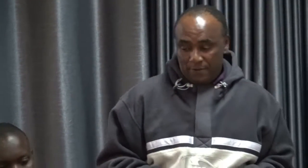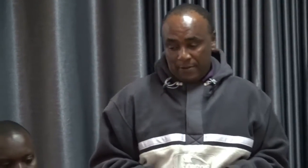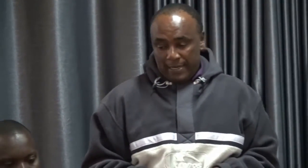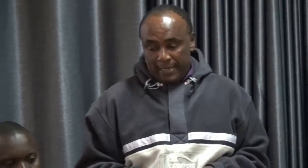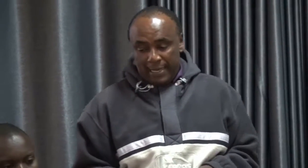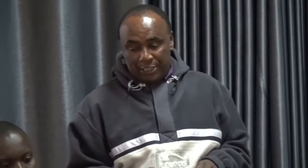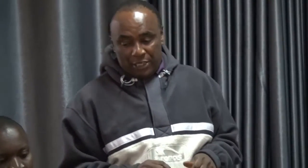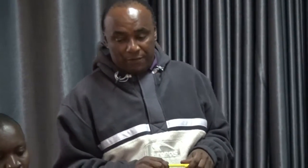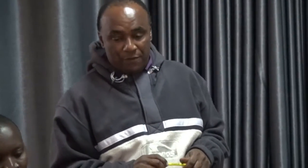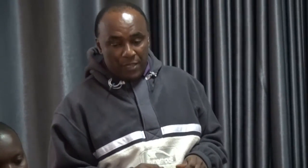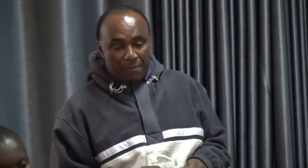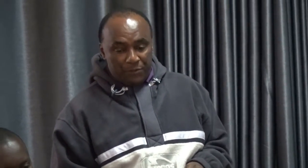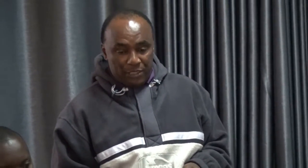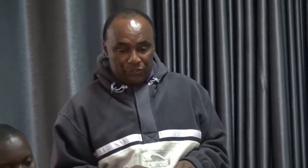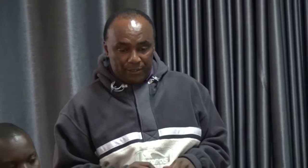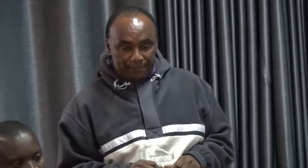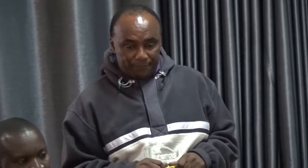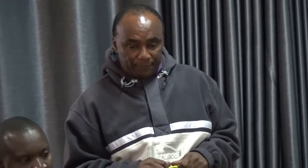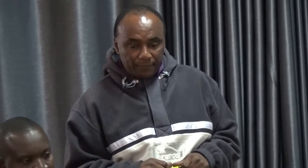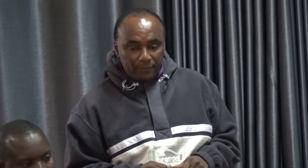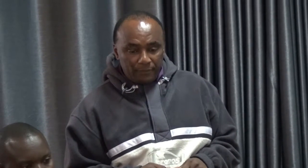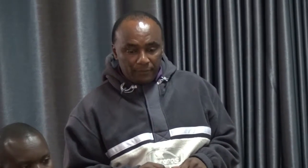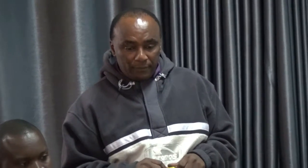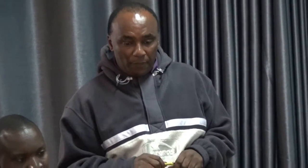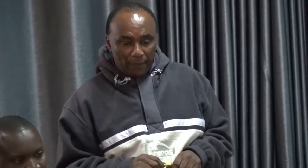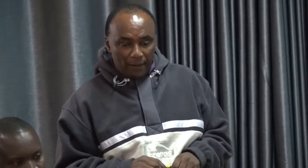therefore they achieve their potentials.